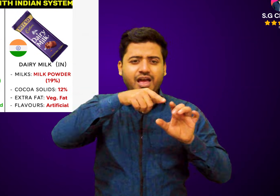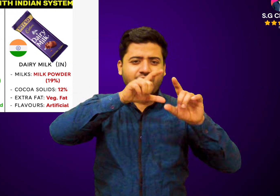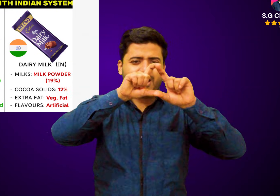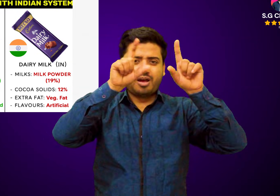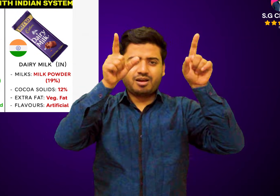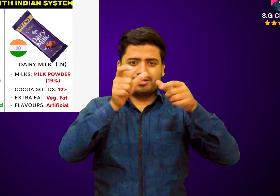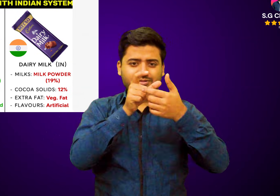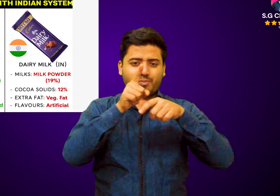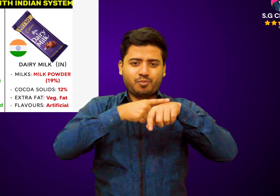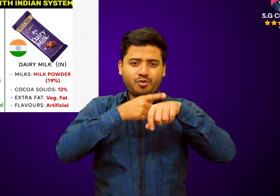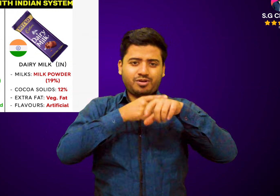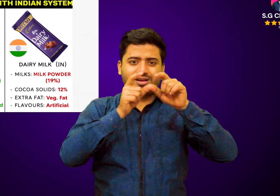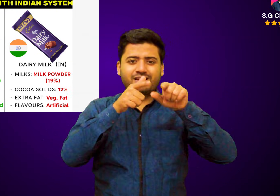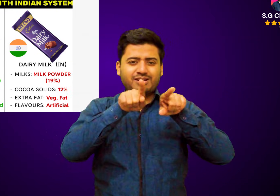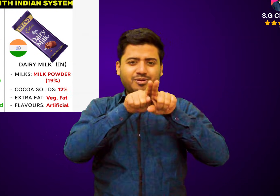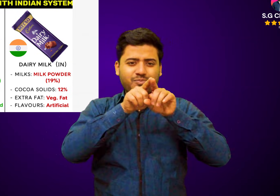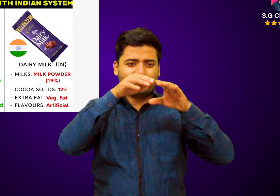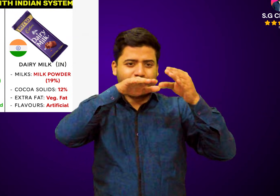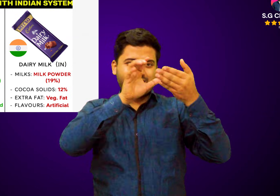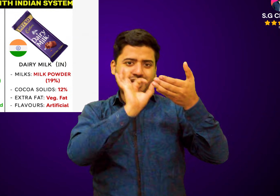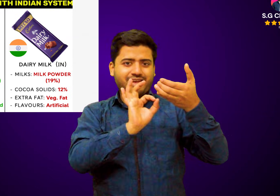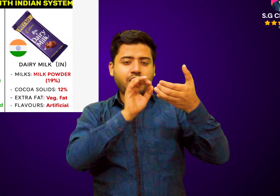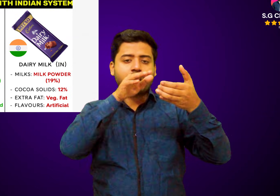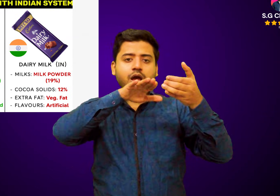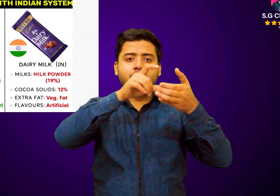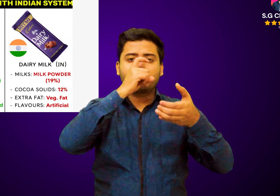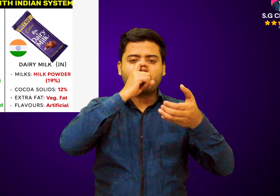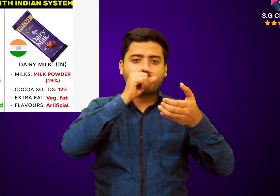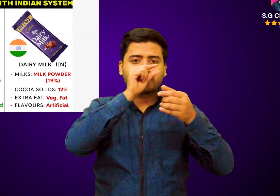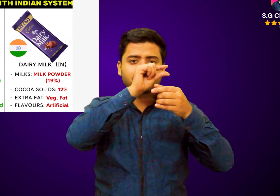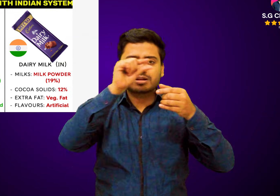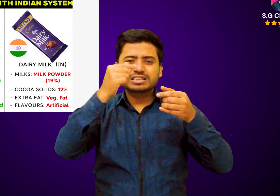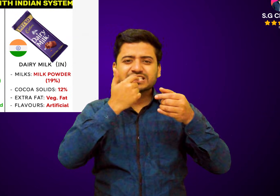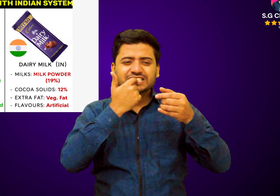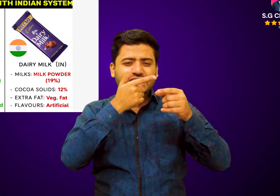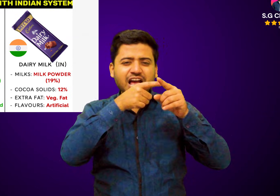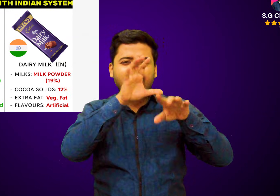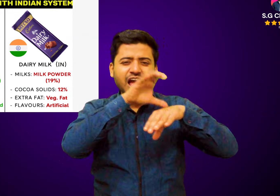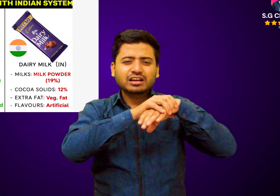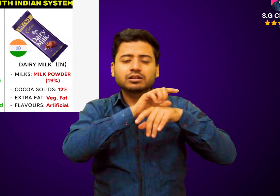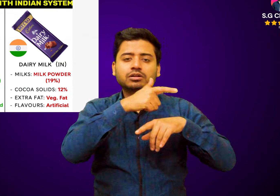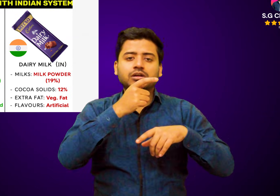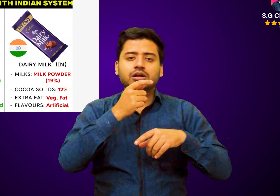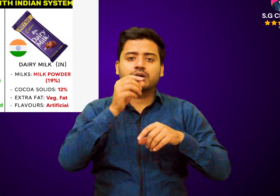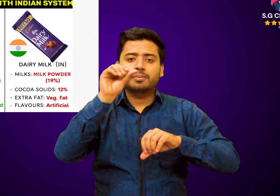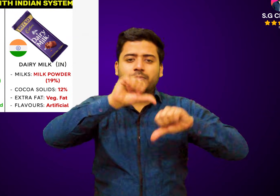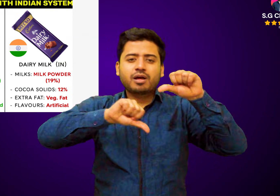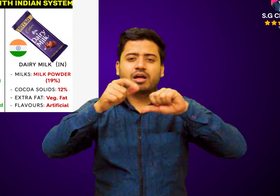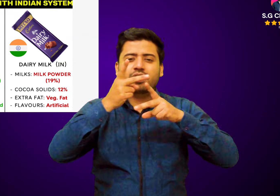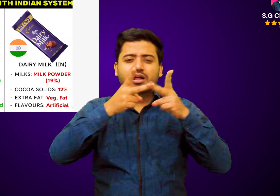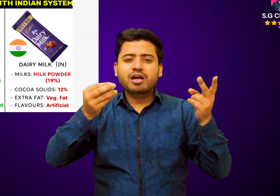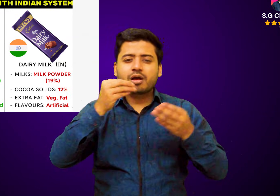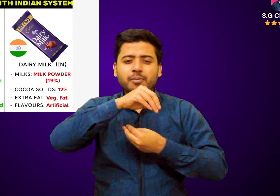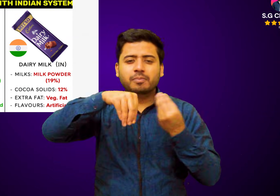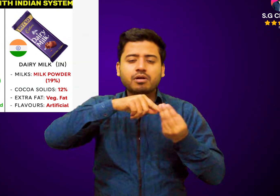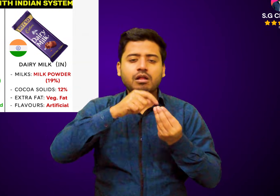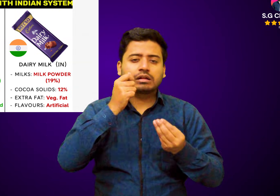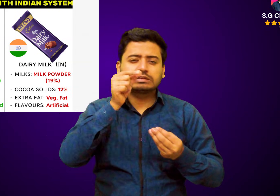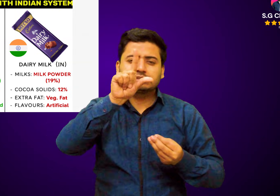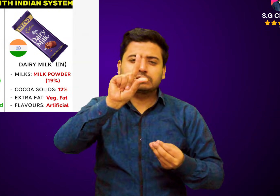higher cocoa solids and cleaner labels, you can explore The Whole Truth, known for using 100% cocoa butter and sweetening